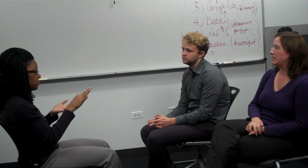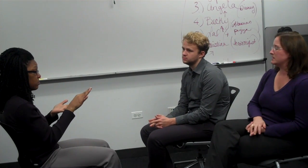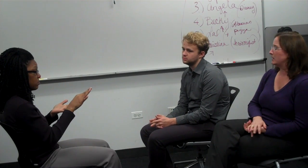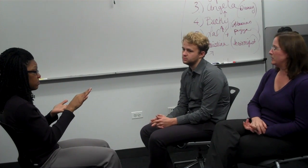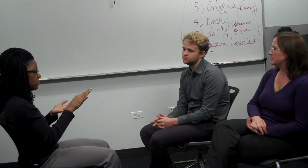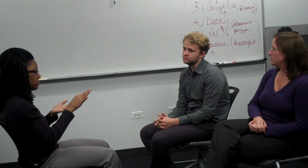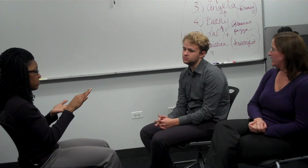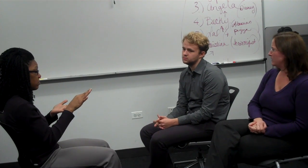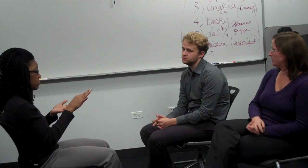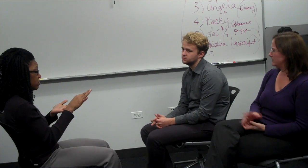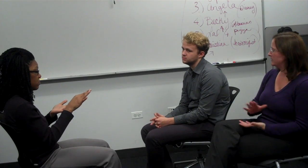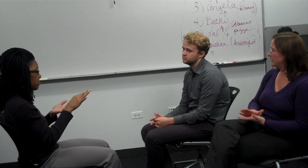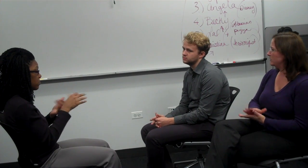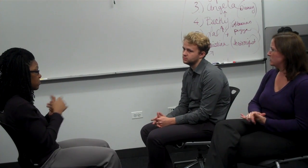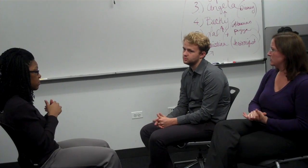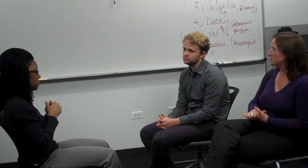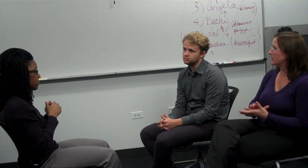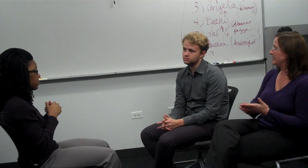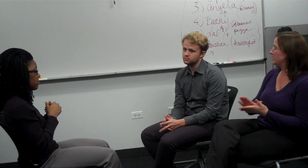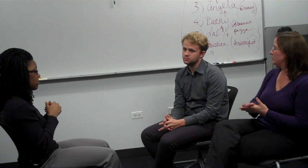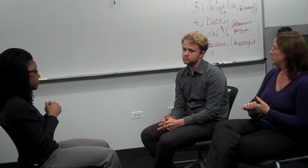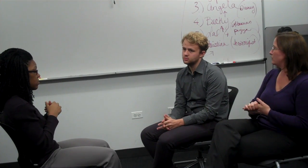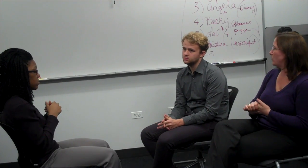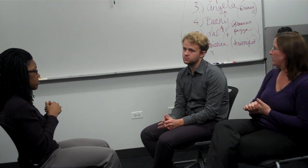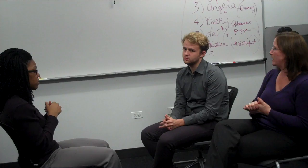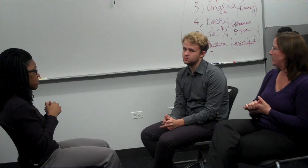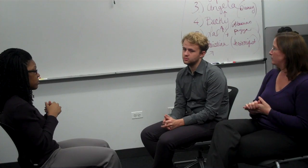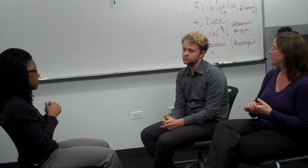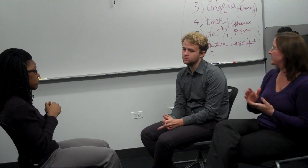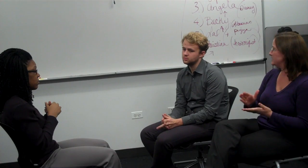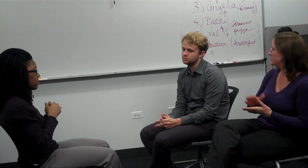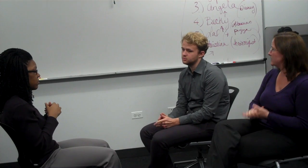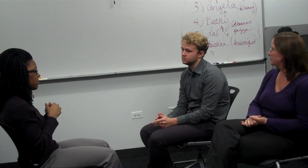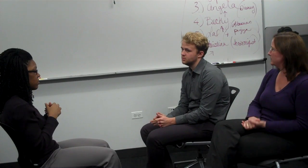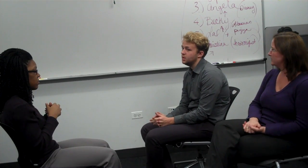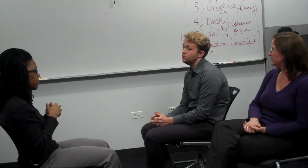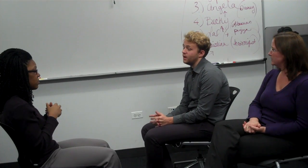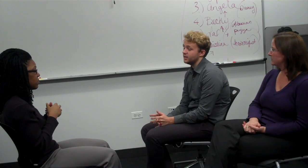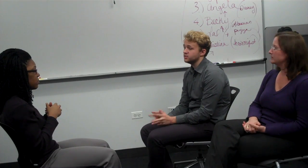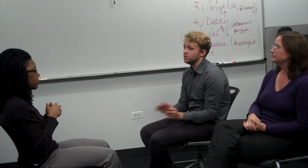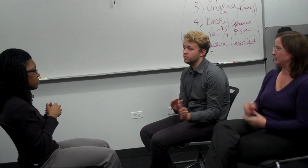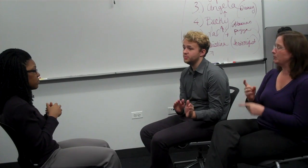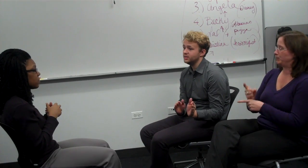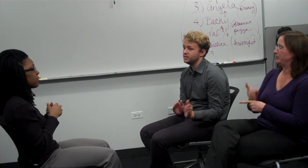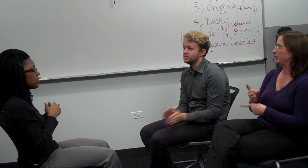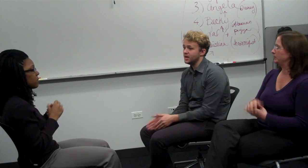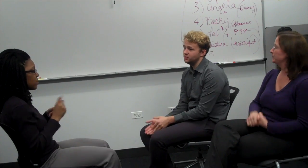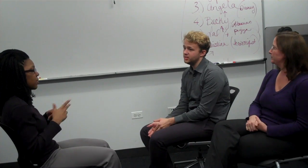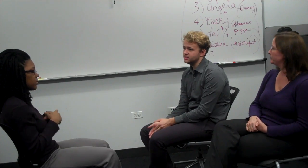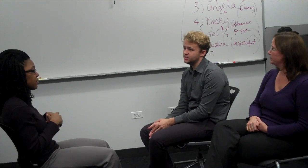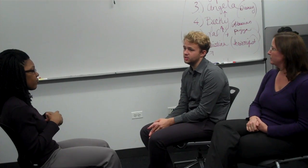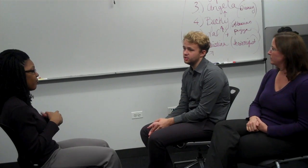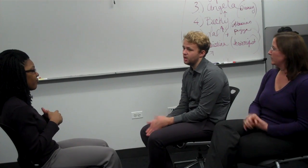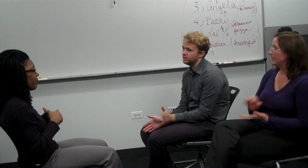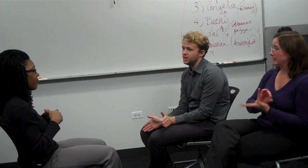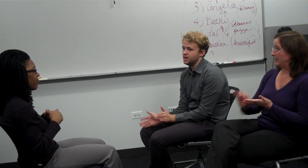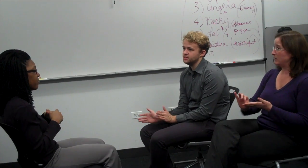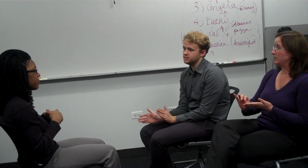Yes, 9 weeks, okay. 9 weeks, you're talking about 9 weeks for me to teach them? Right, so it would be 9 weeks to learn all the